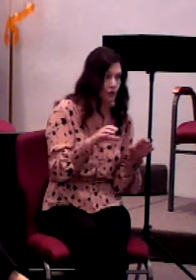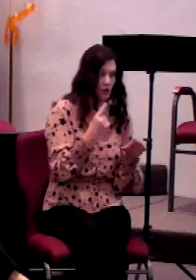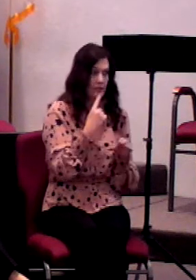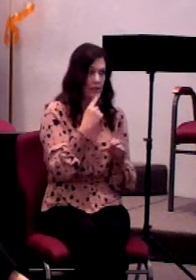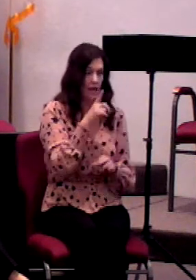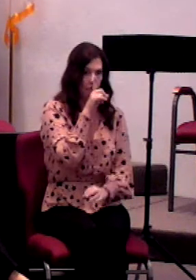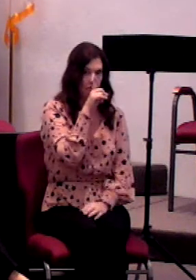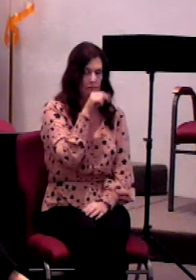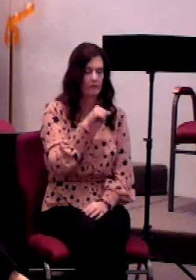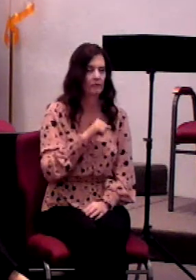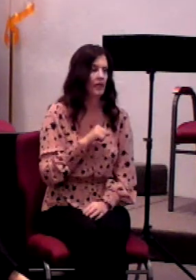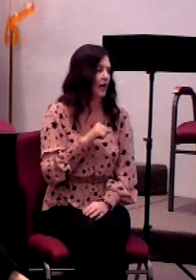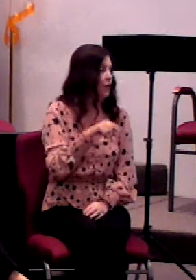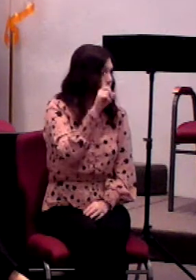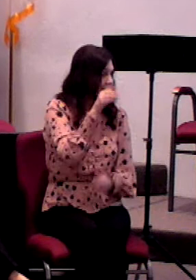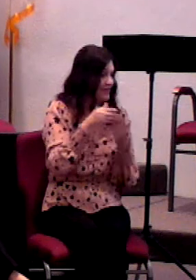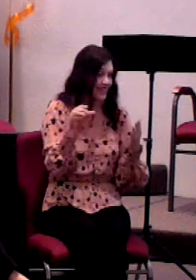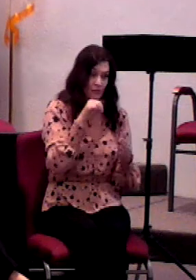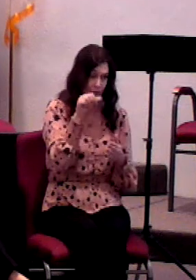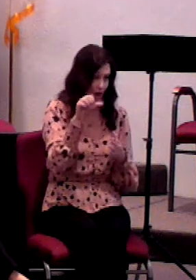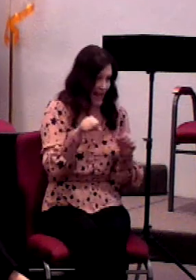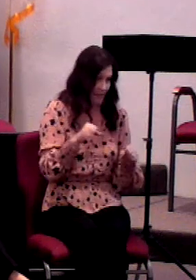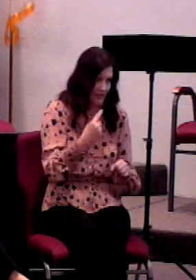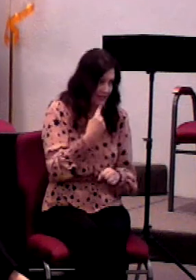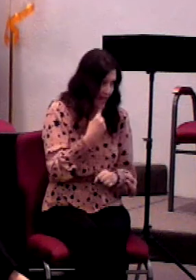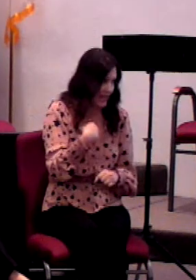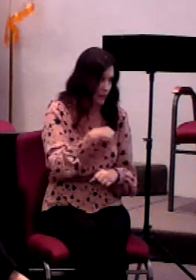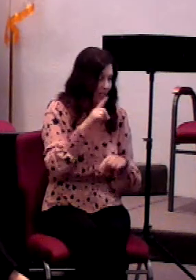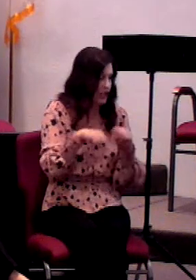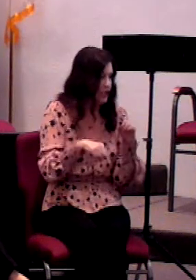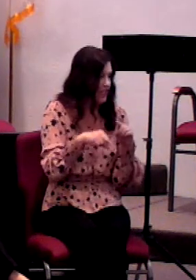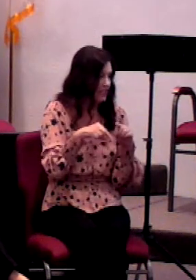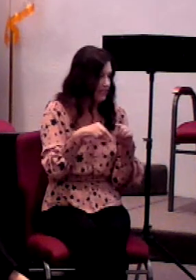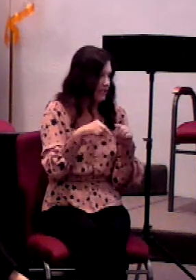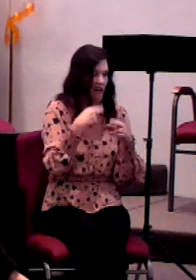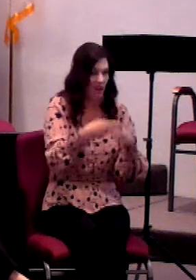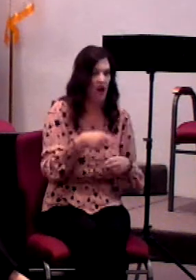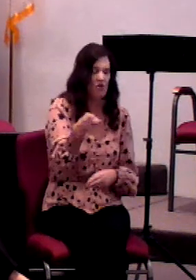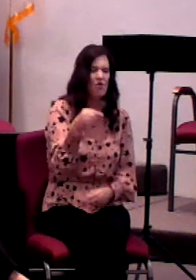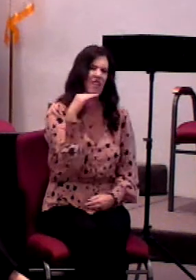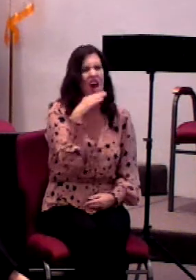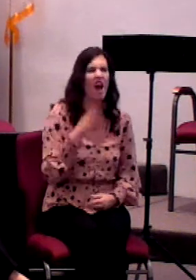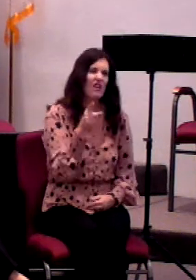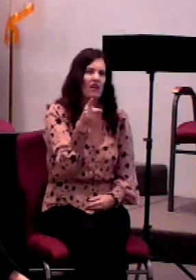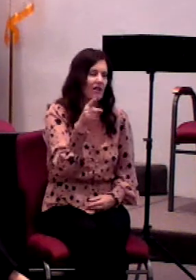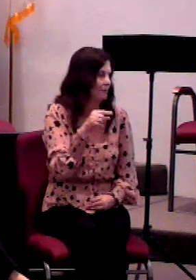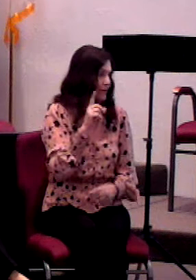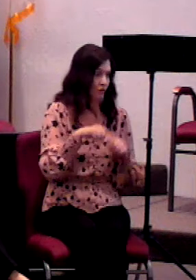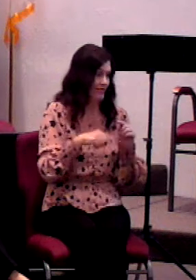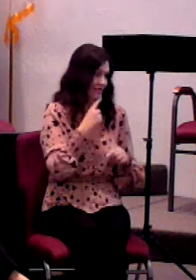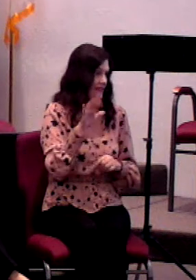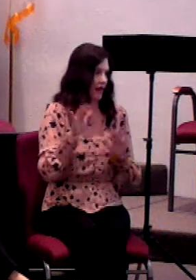And one of the things we weren't able to say, we couldn't call somebody a liar or say that they